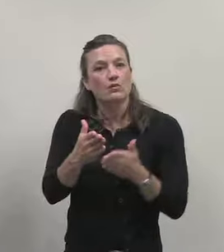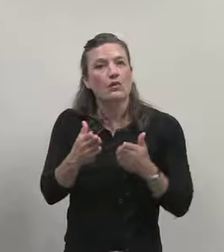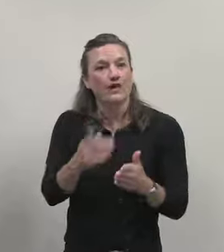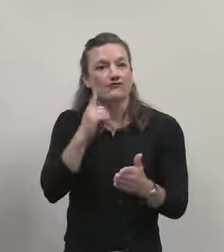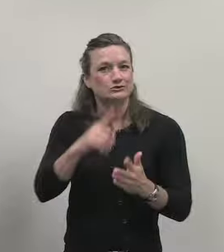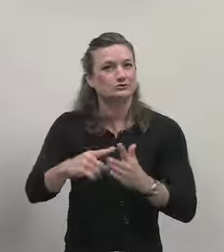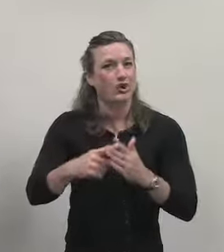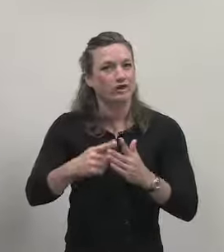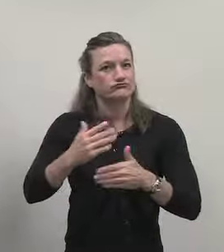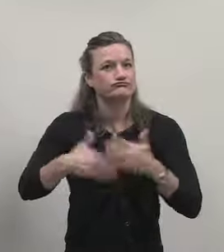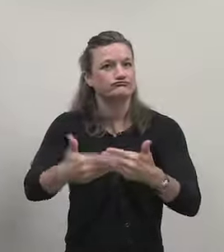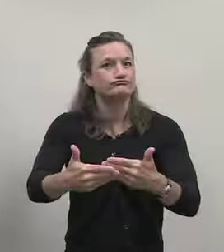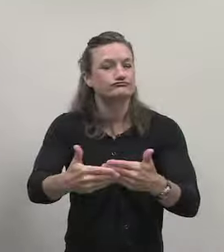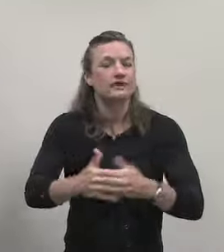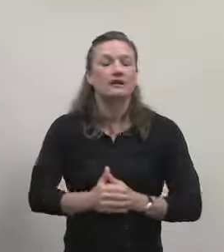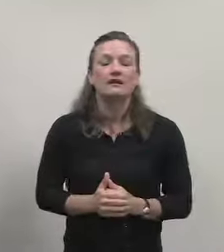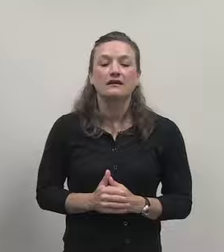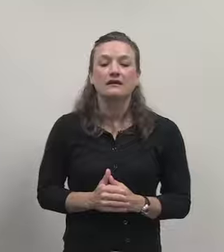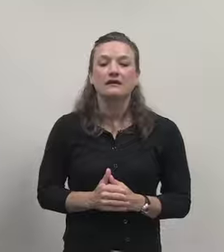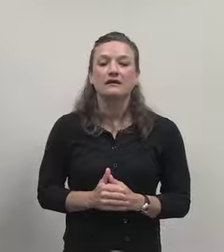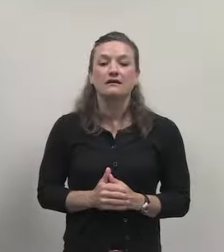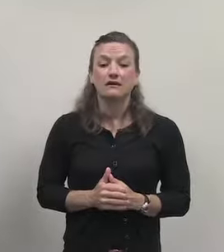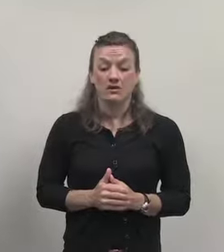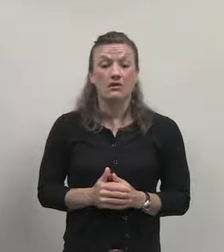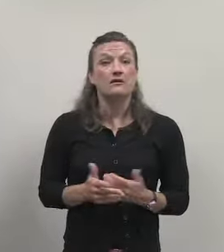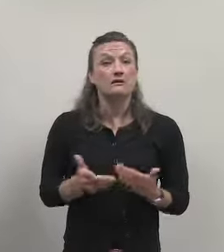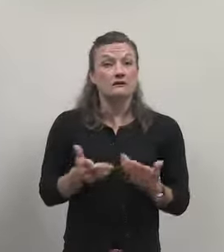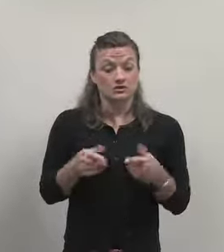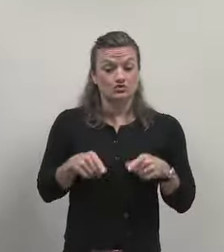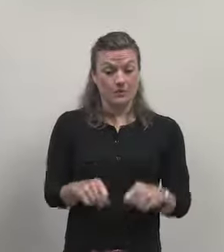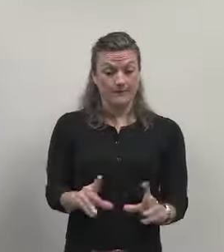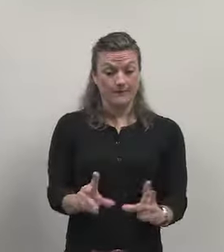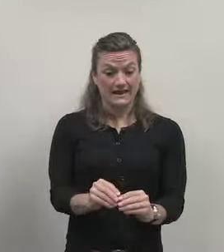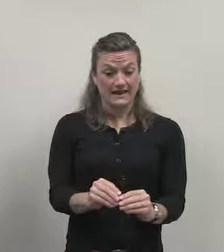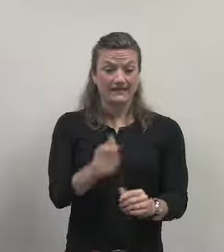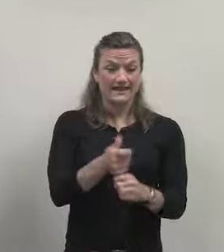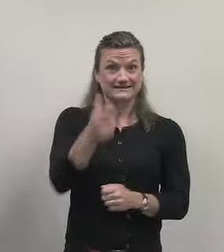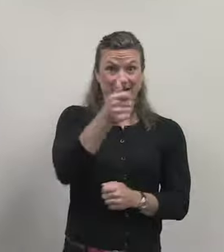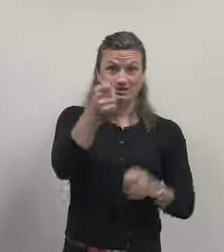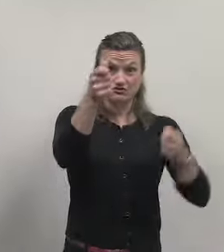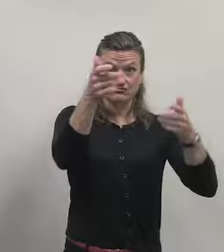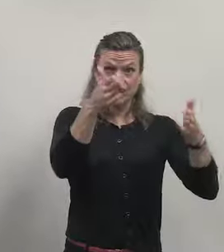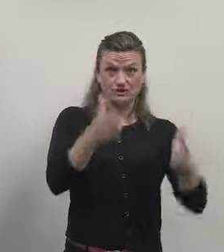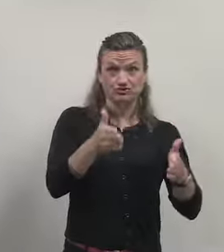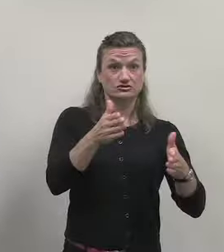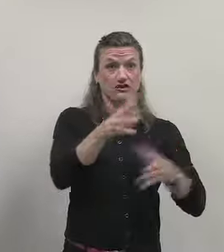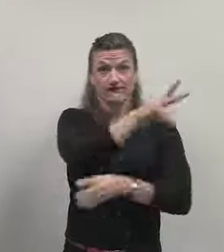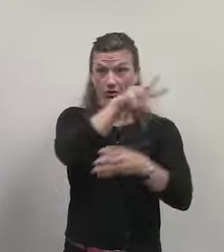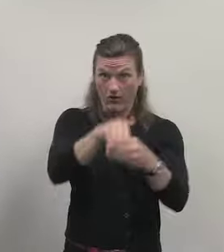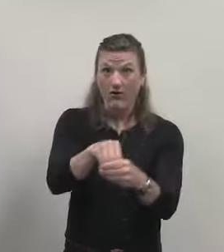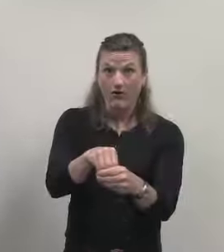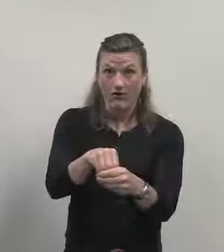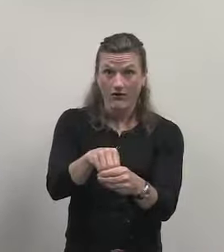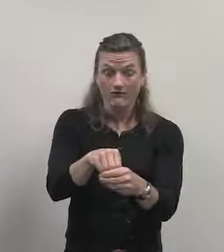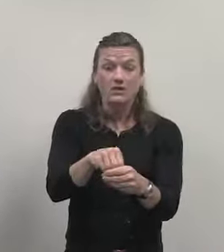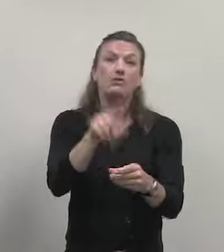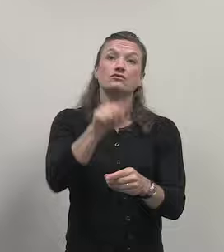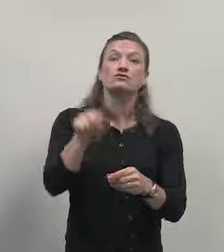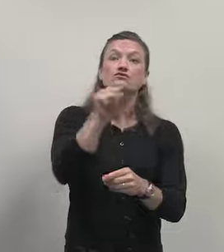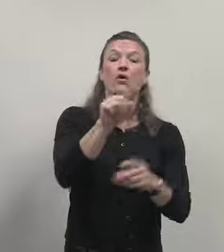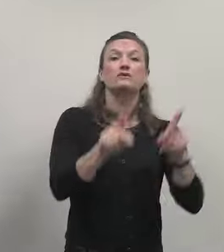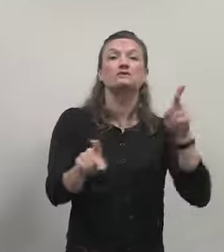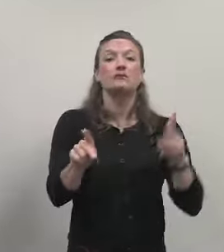start. Once at your meeting, you should have the executive directors there, and they're going to be the